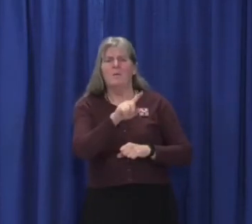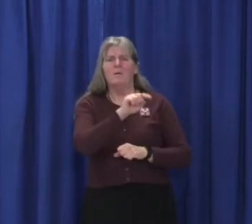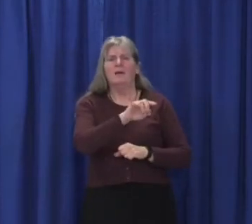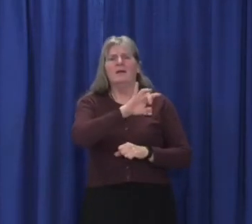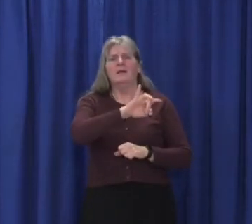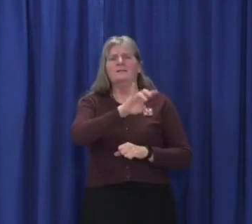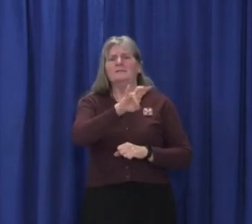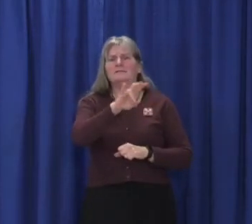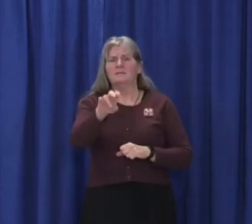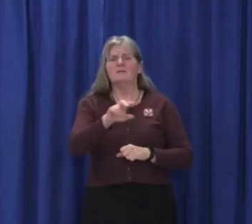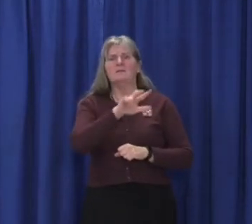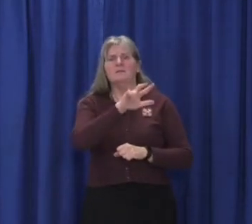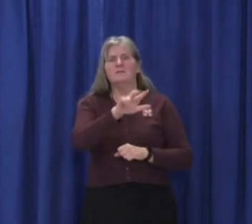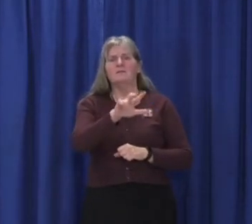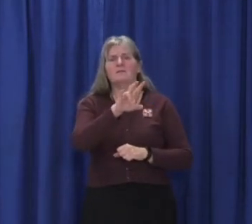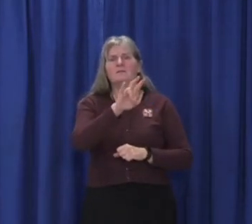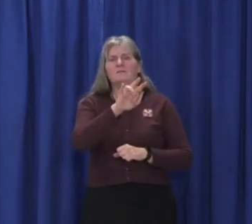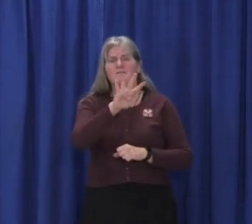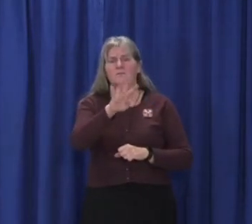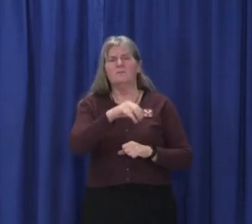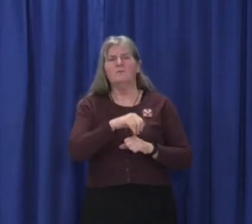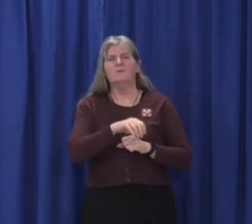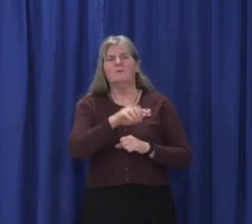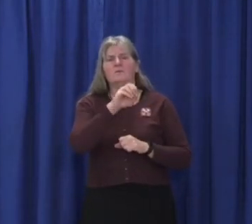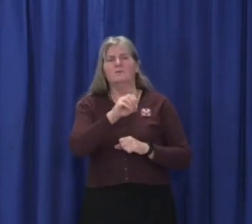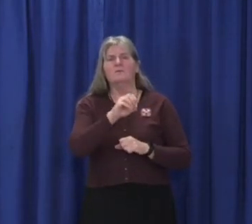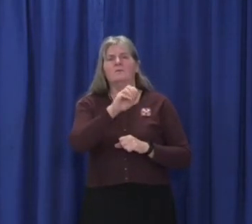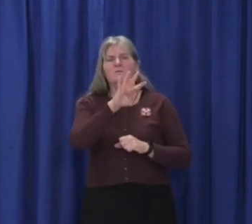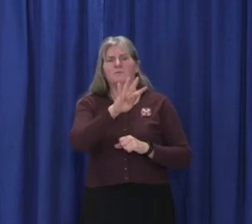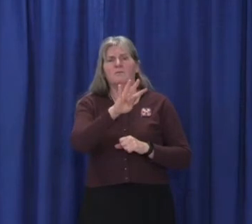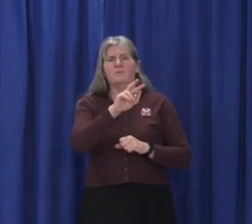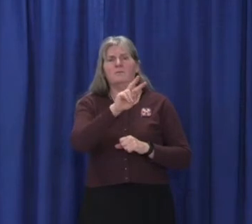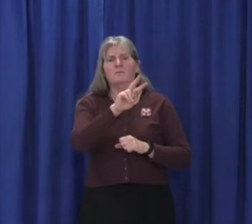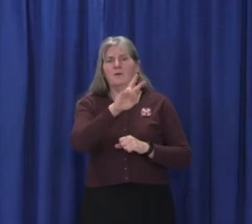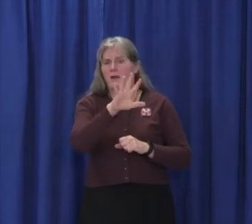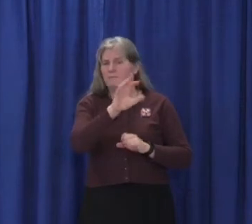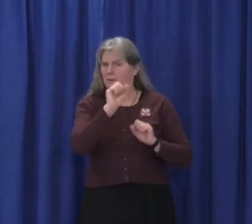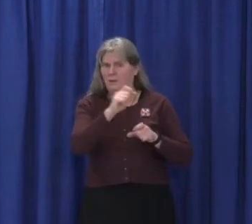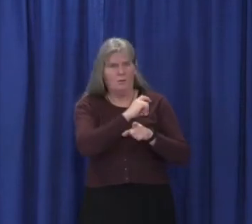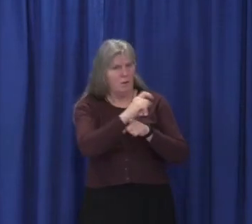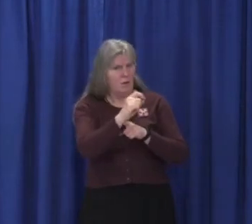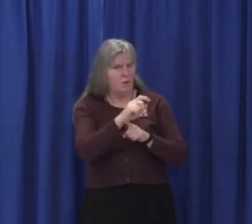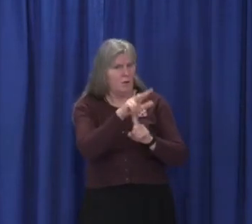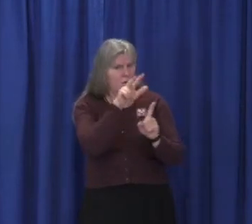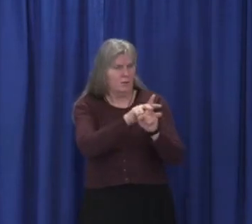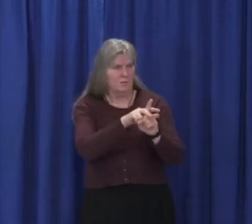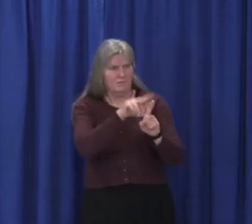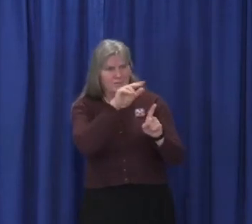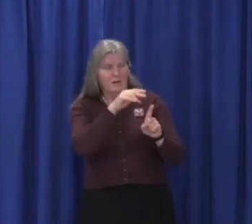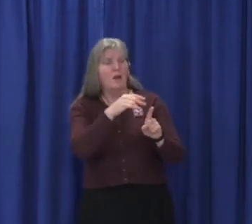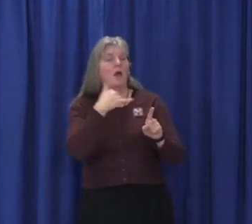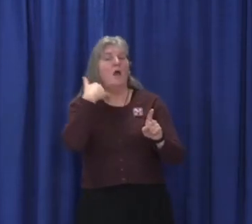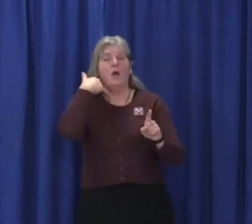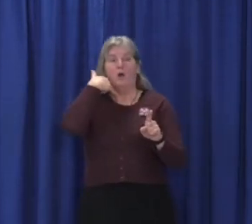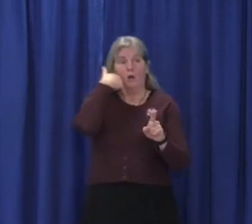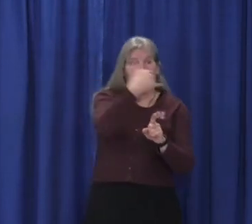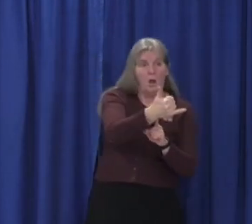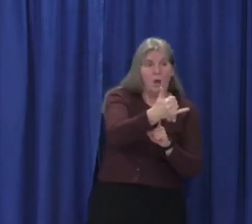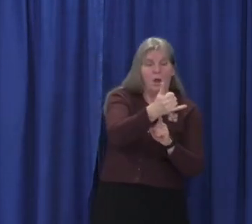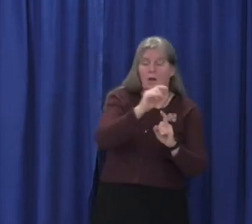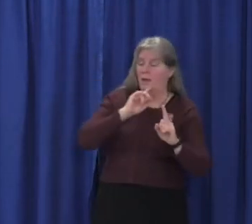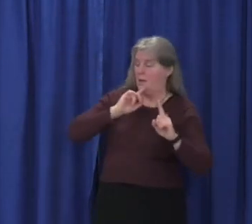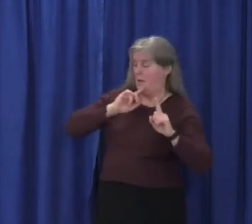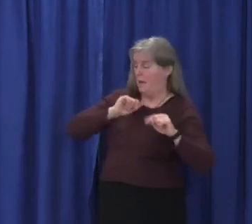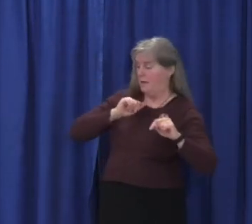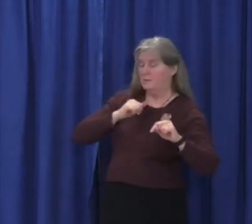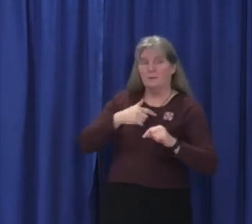1-877-374-0425. tell the agent who answers that